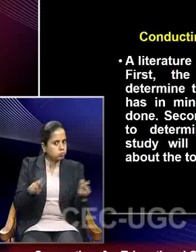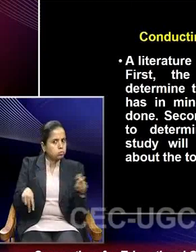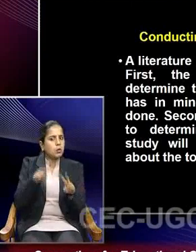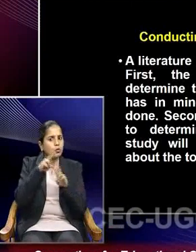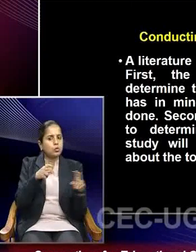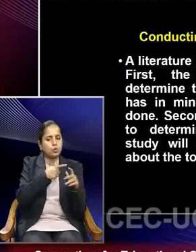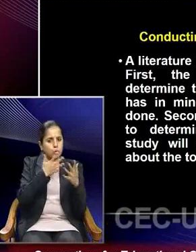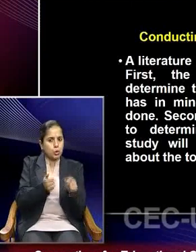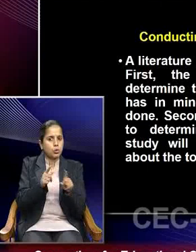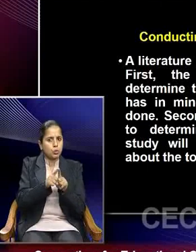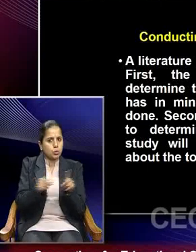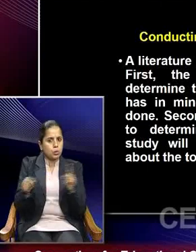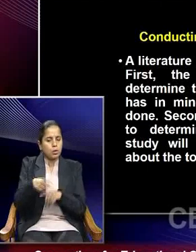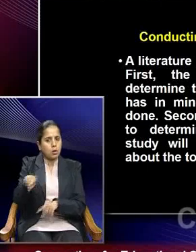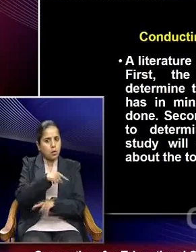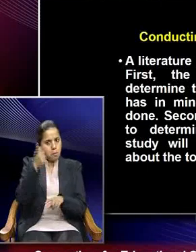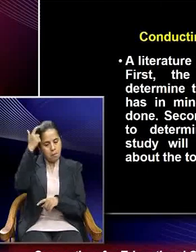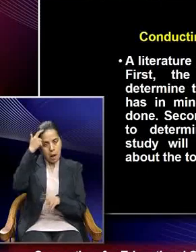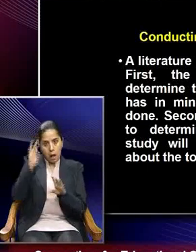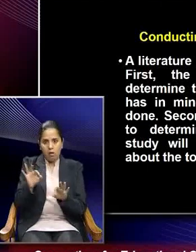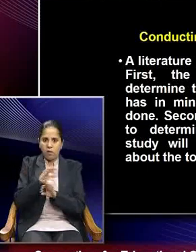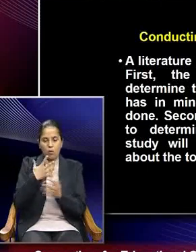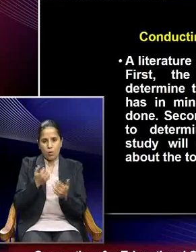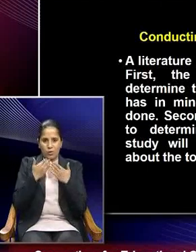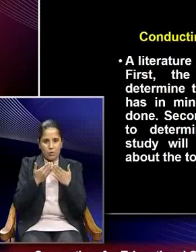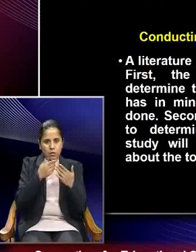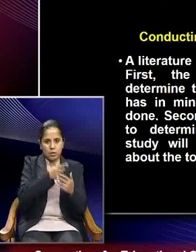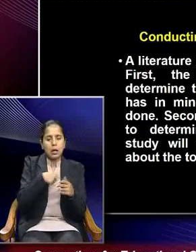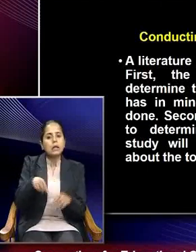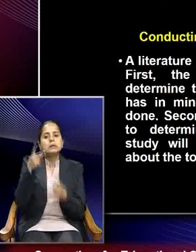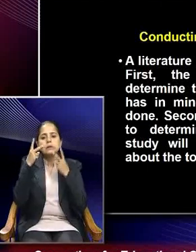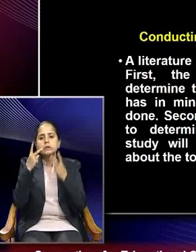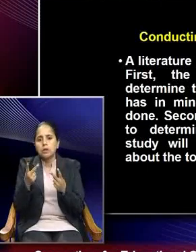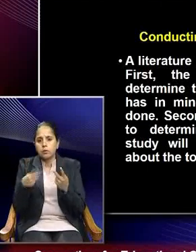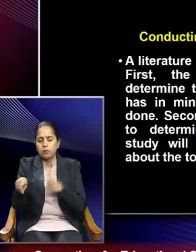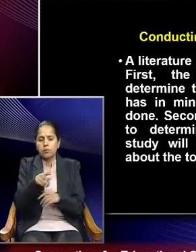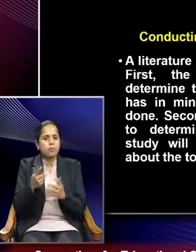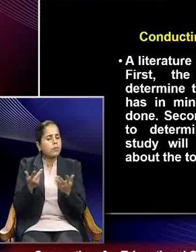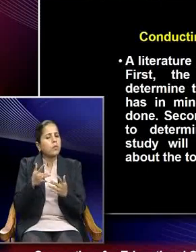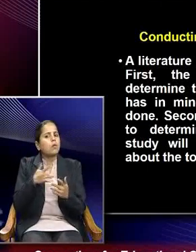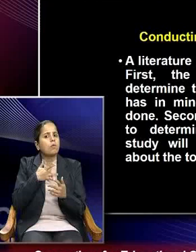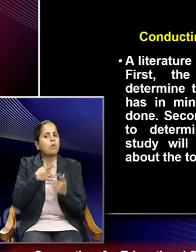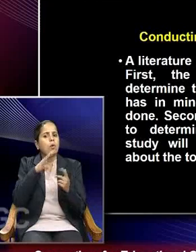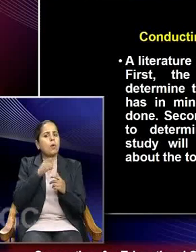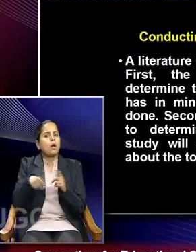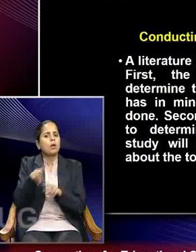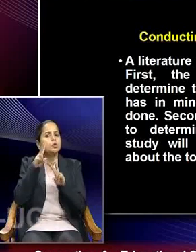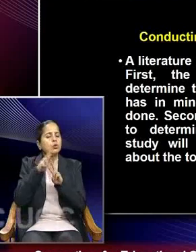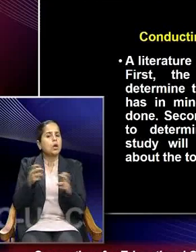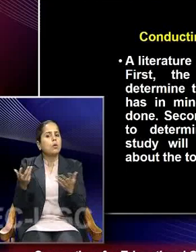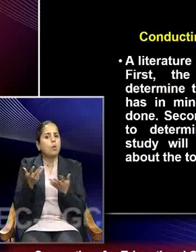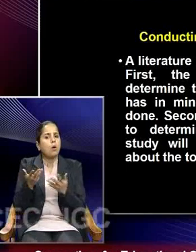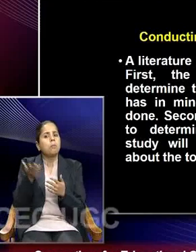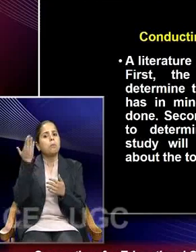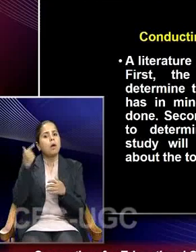researcher wants to do or has in mind, and look into what kind of research